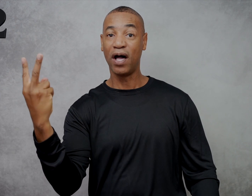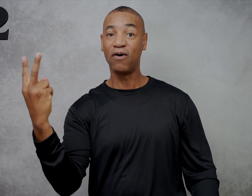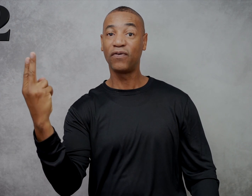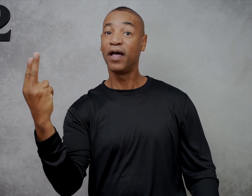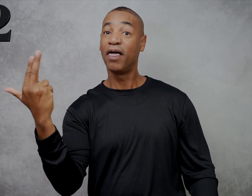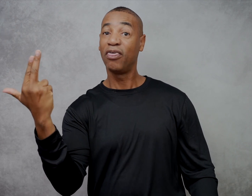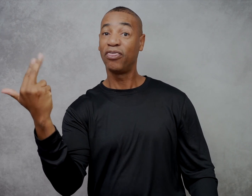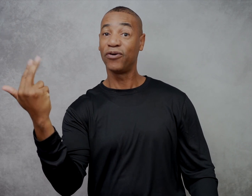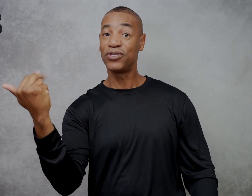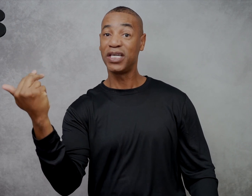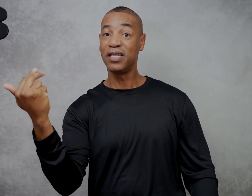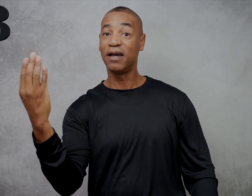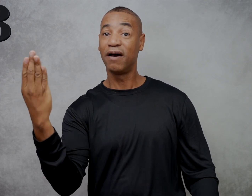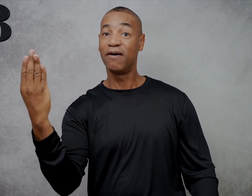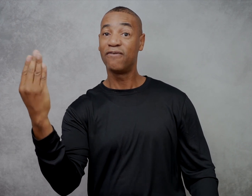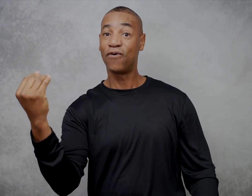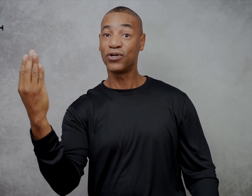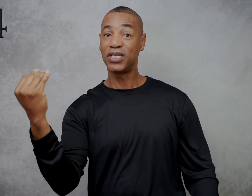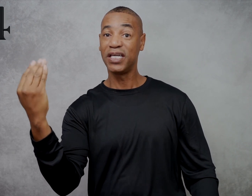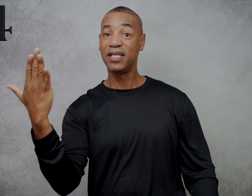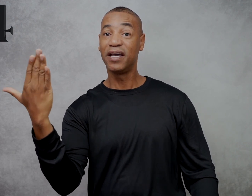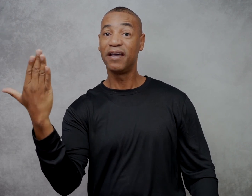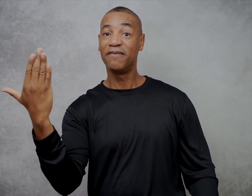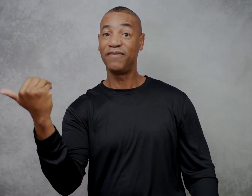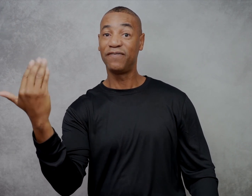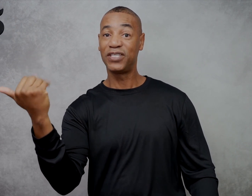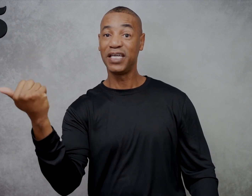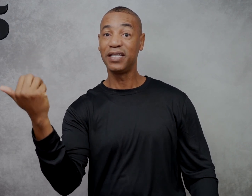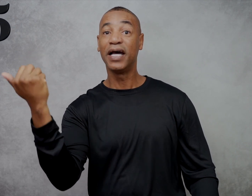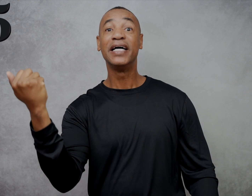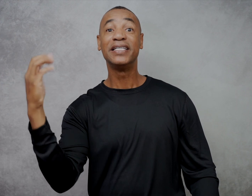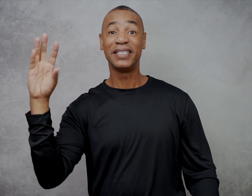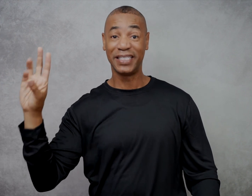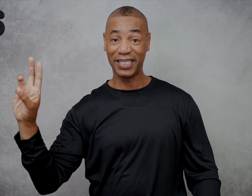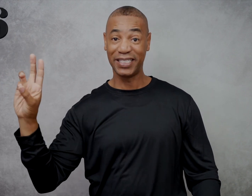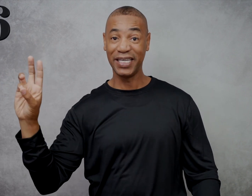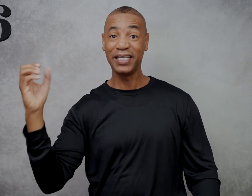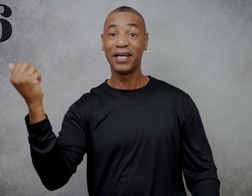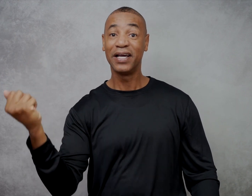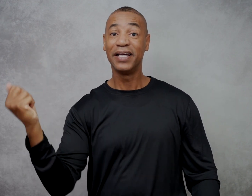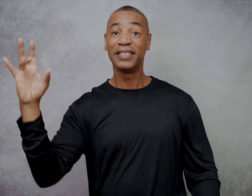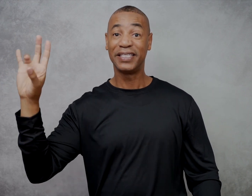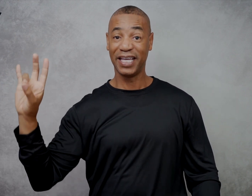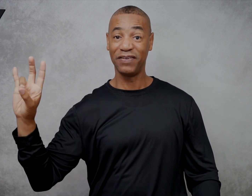12, 13, 14, 15, 16,